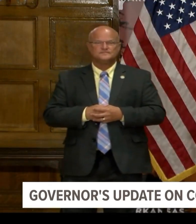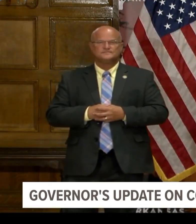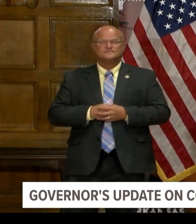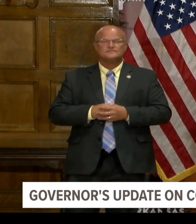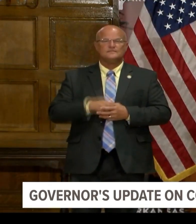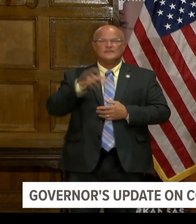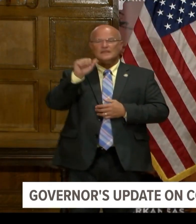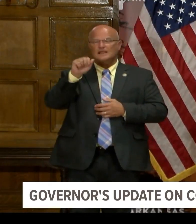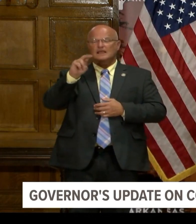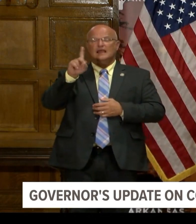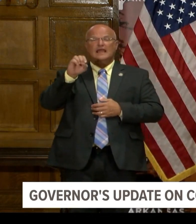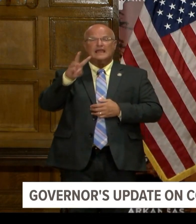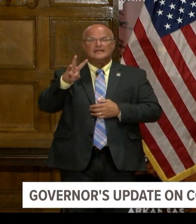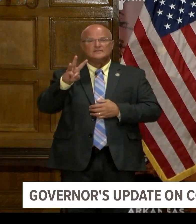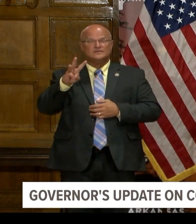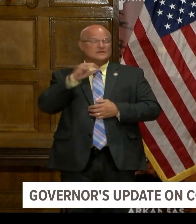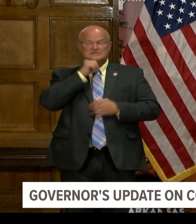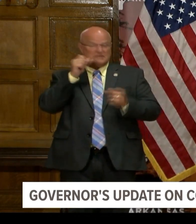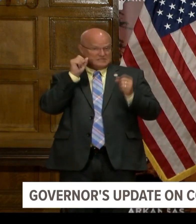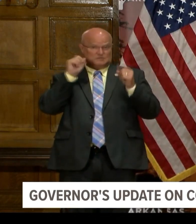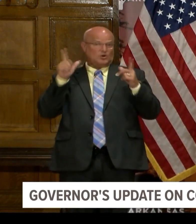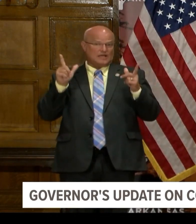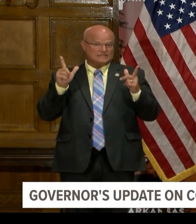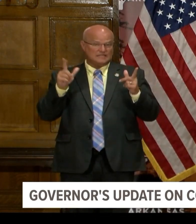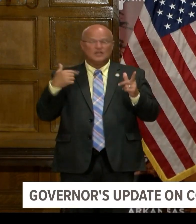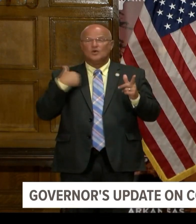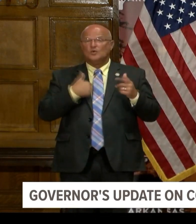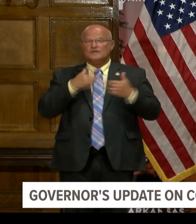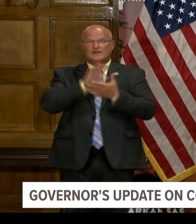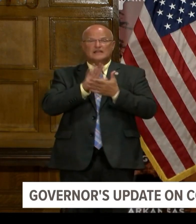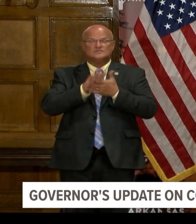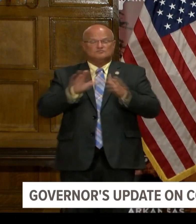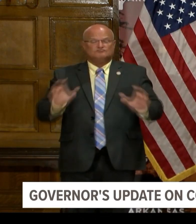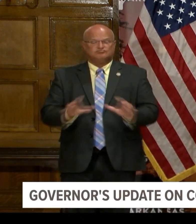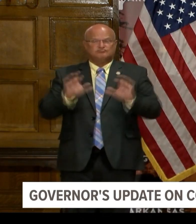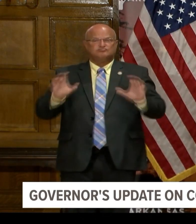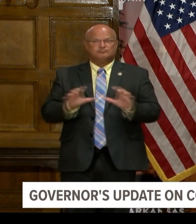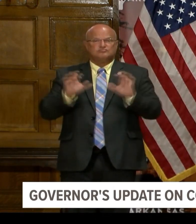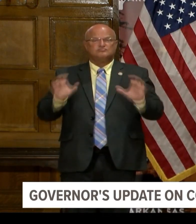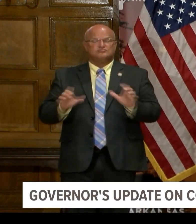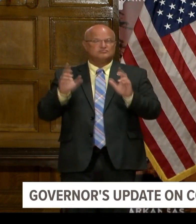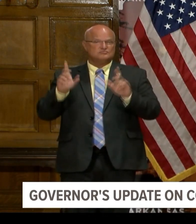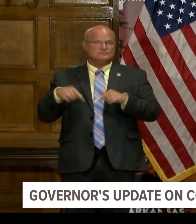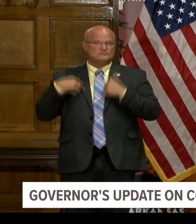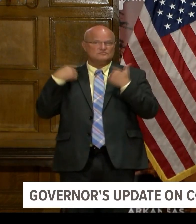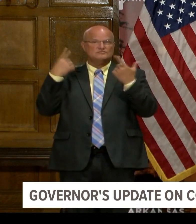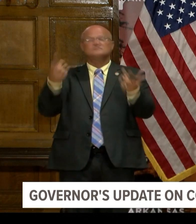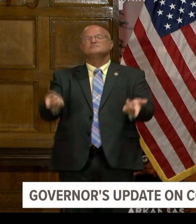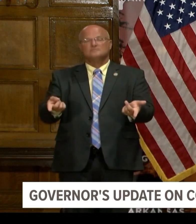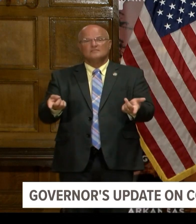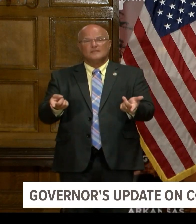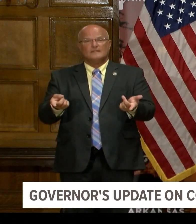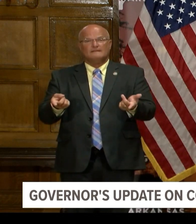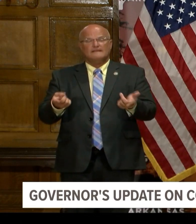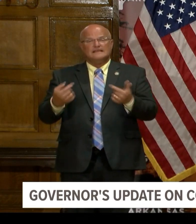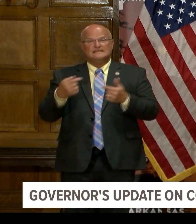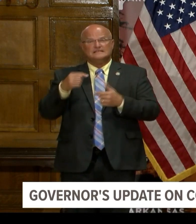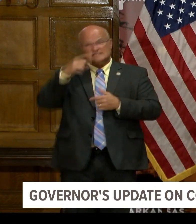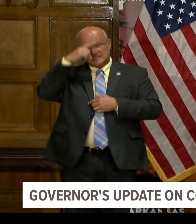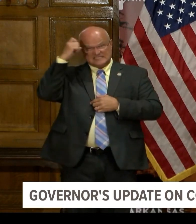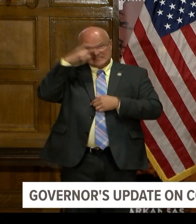Andrew, I agree with the governor. It's not surprising. We've had school activities that have been back open to some degree since the